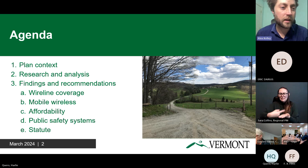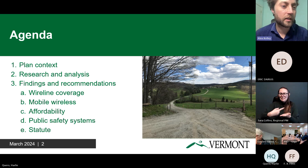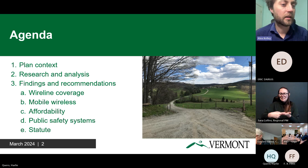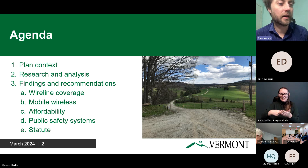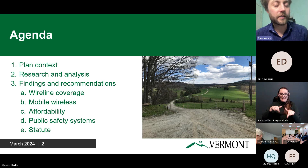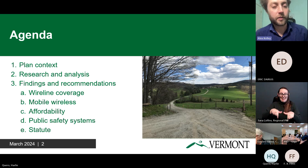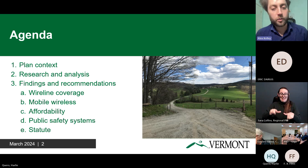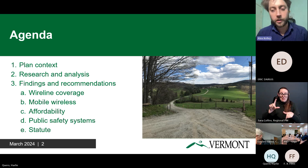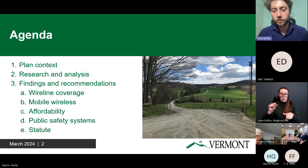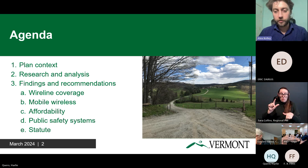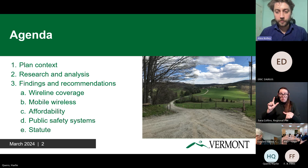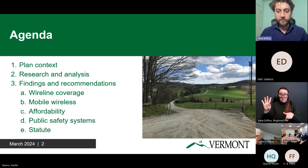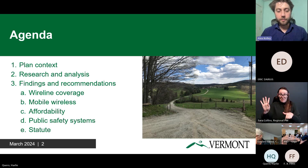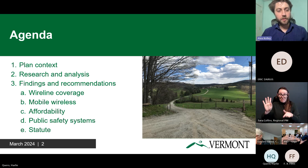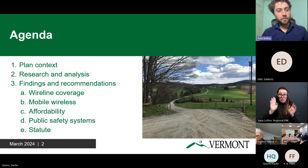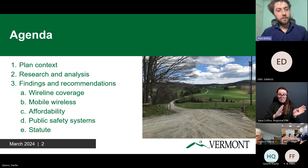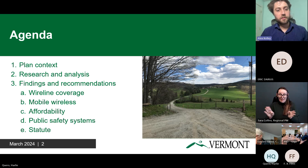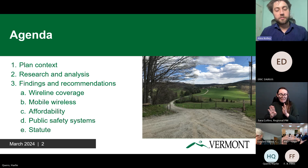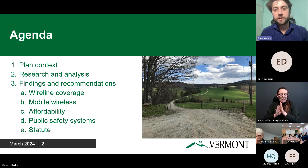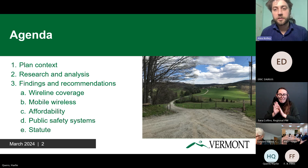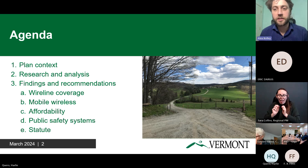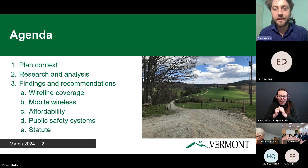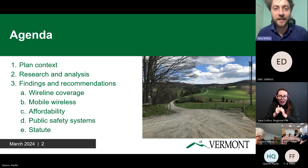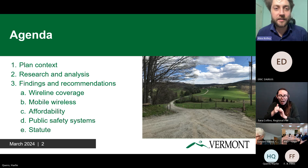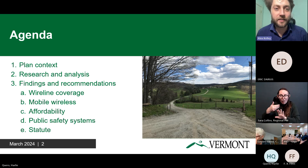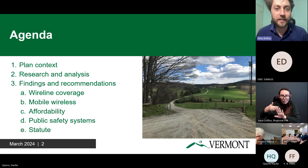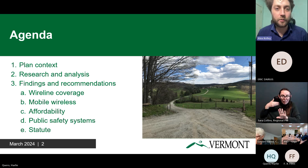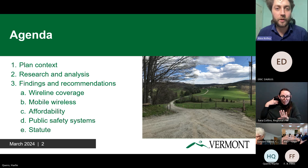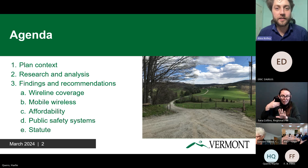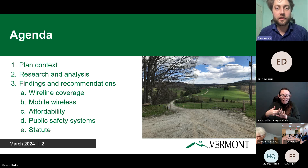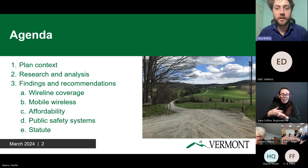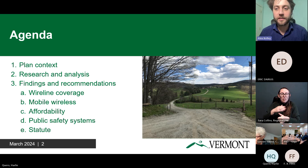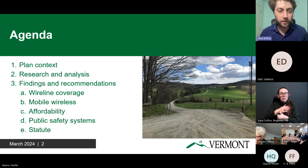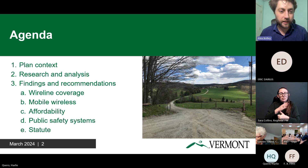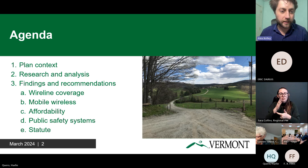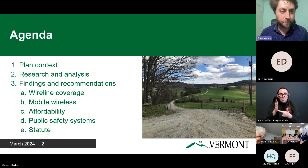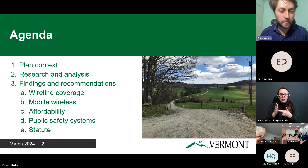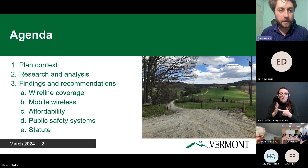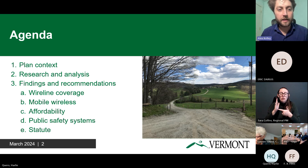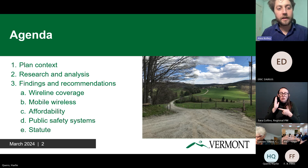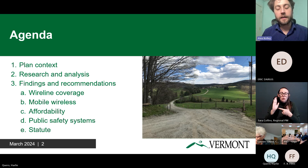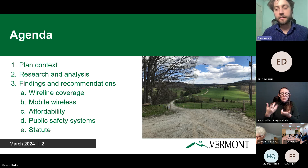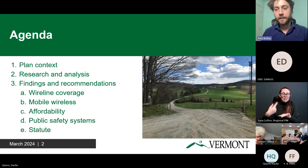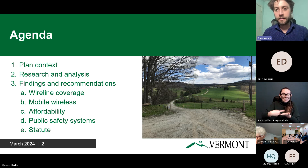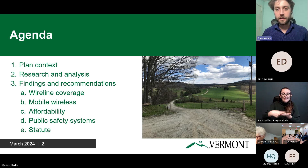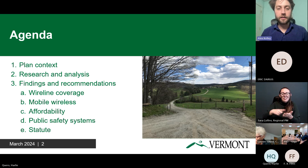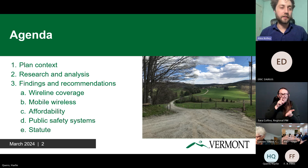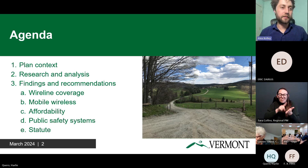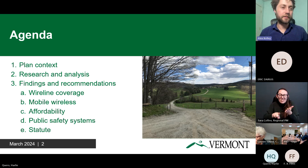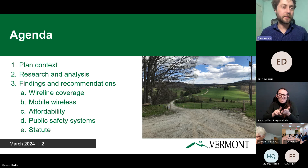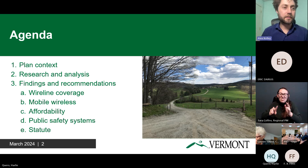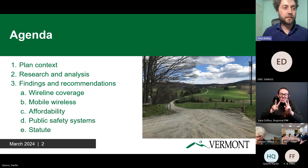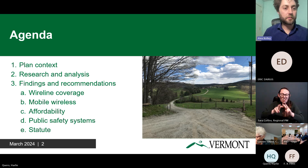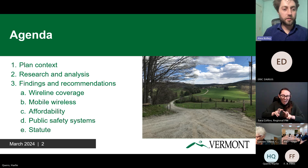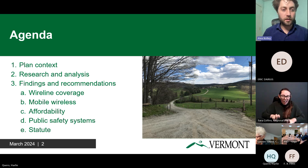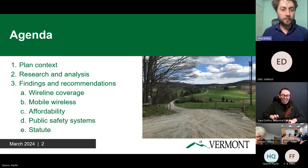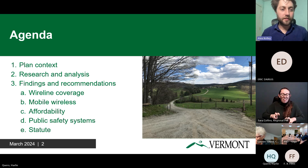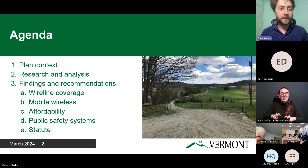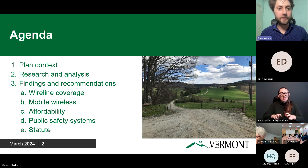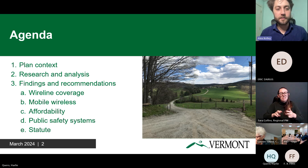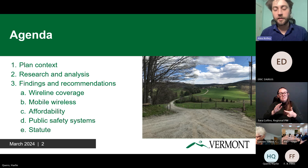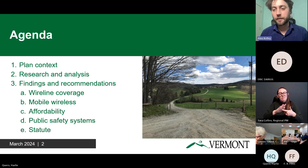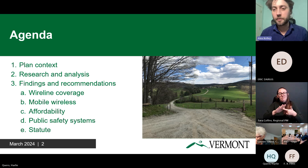plan. Give a quick overview of some of the pieces of research and analysis that went into creating the plan, and then discuss some